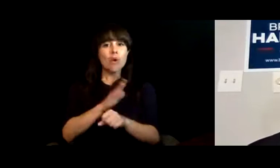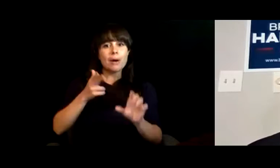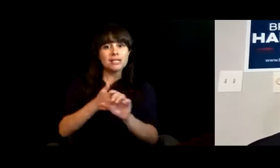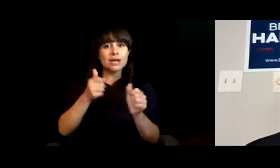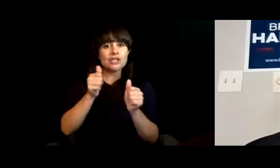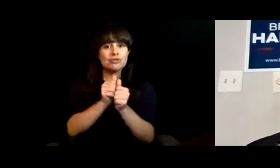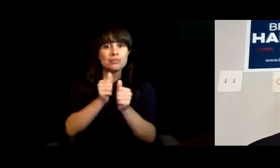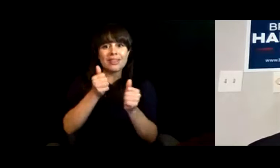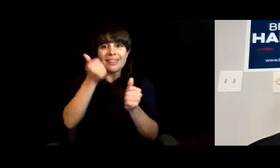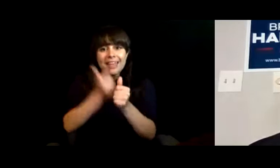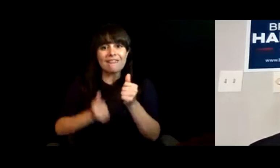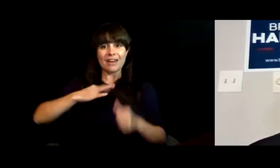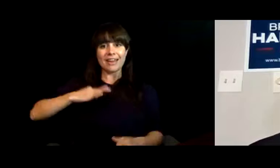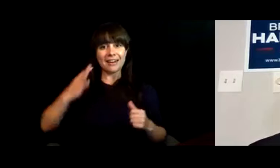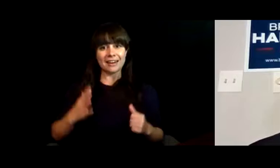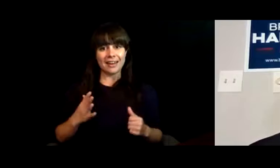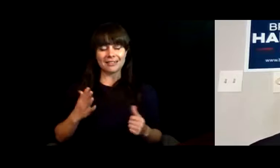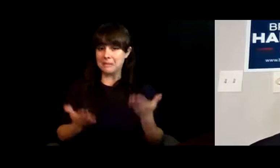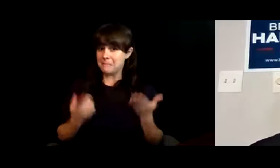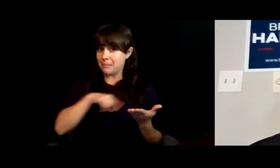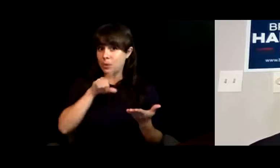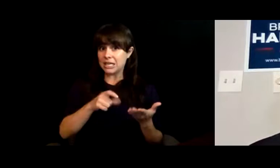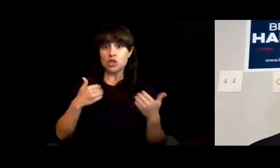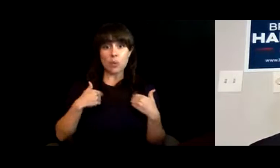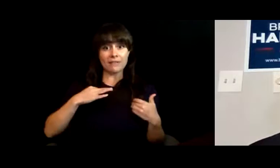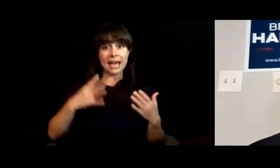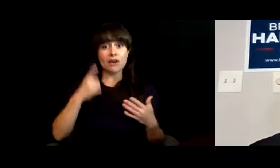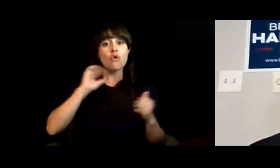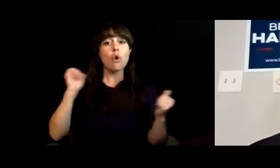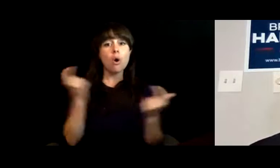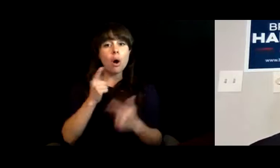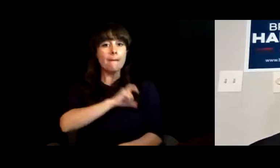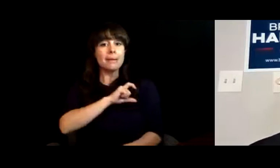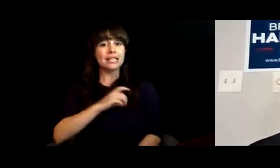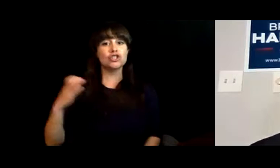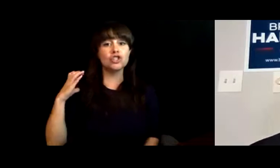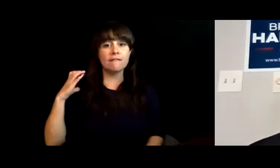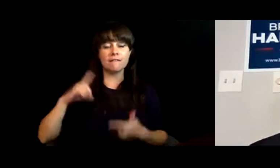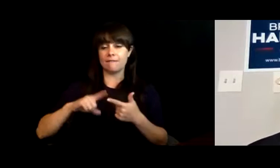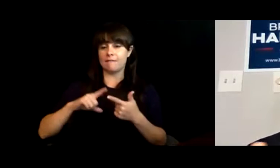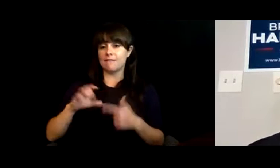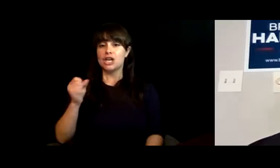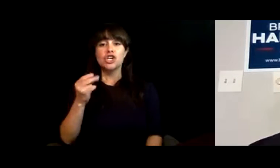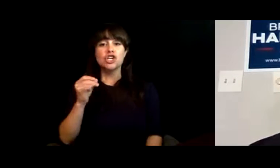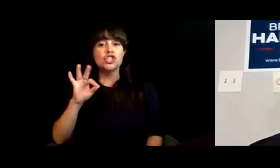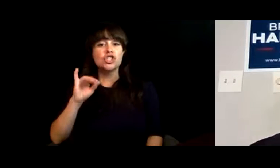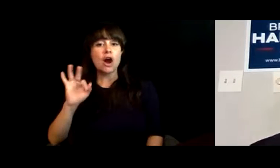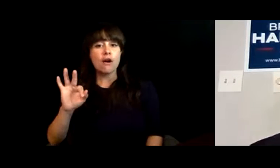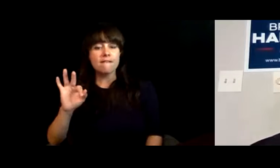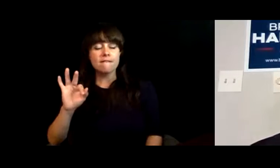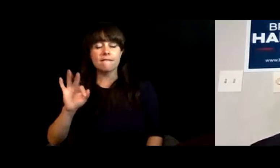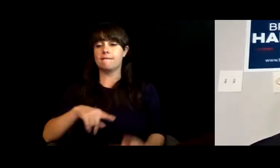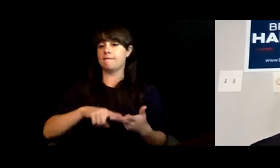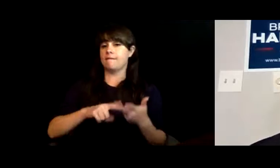Well, you know what? Maybe we have a forum like this for all police chiefs, for all sheriffs. Maybe we bring in forums